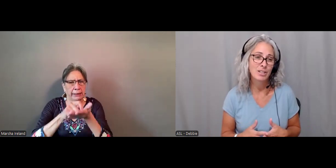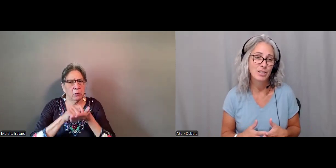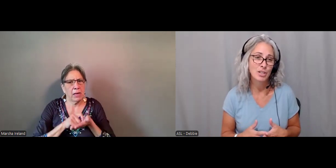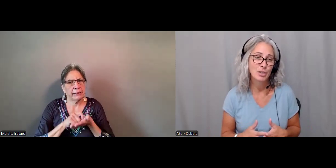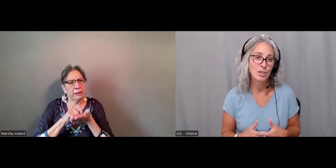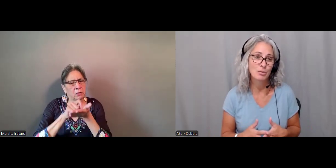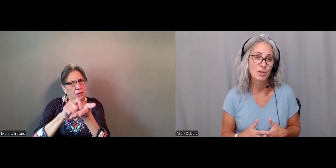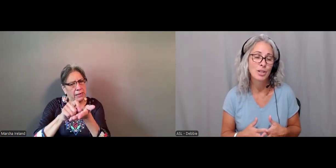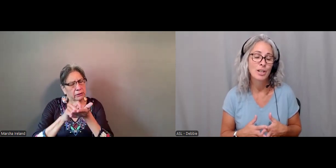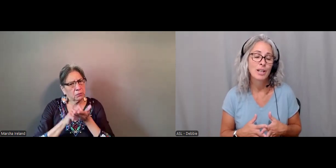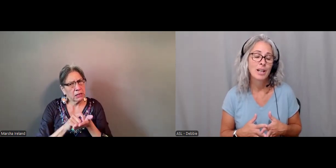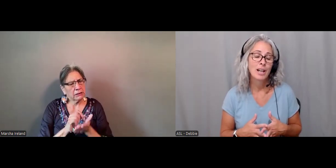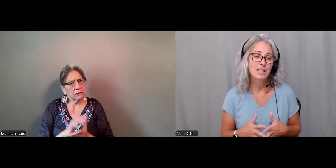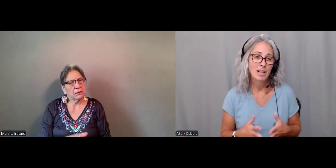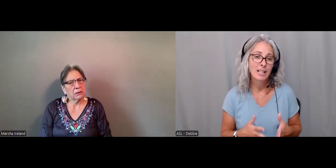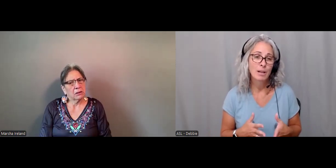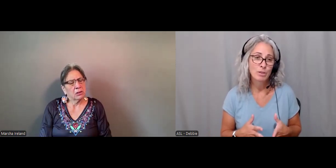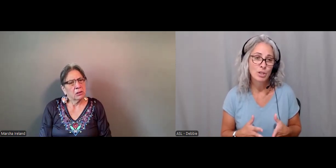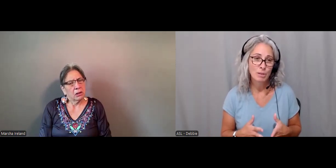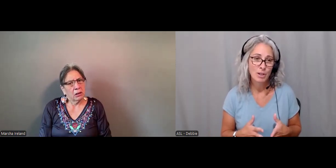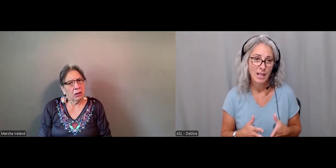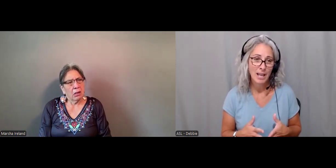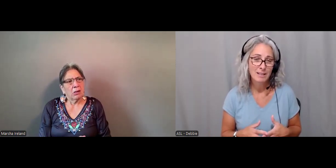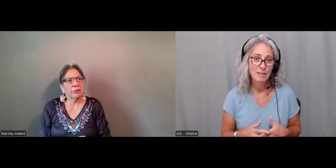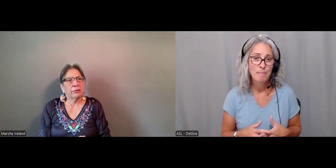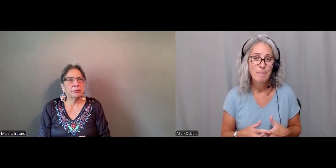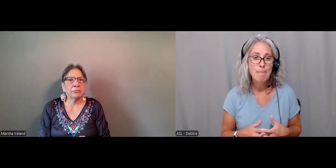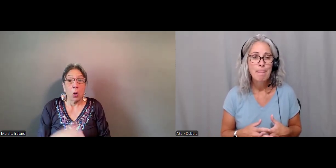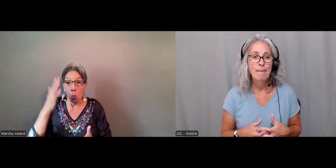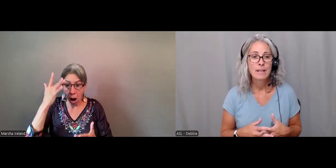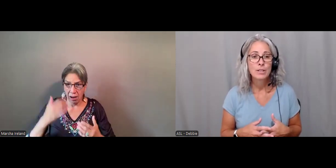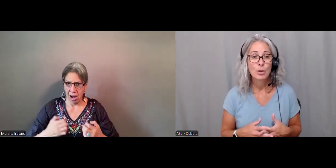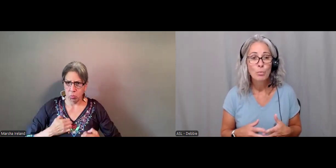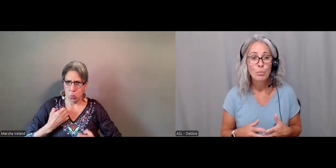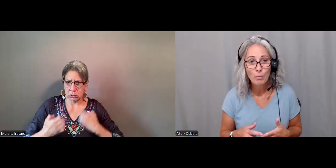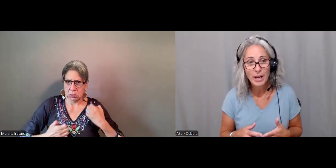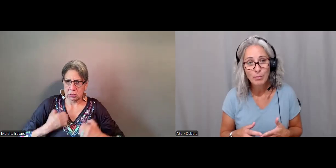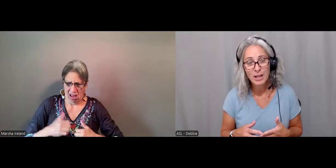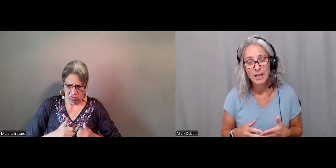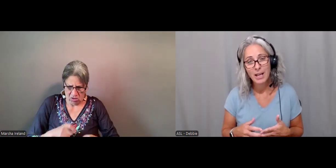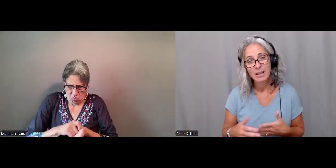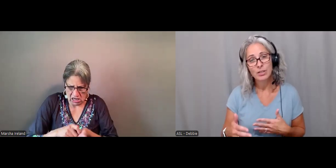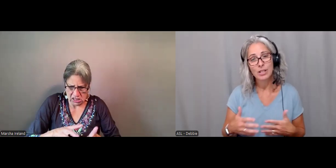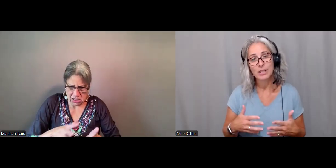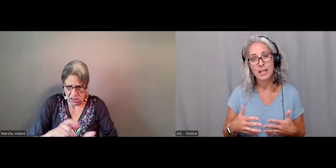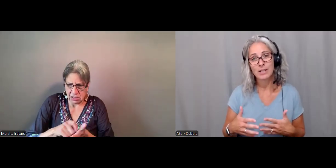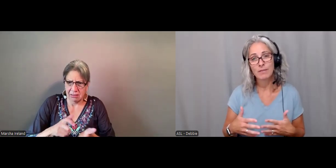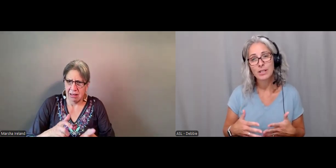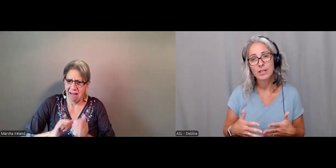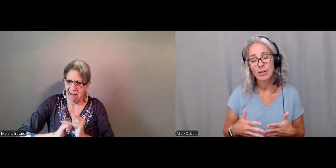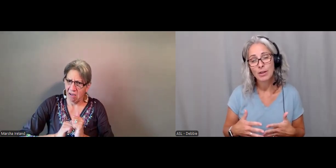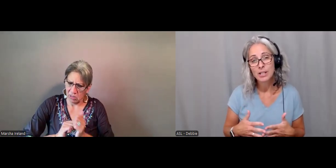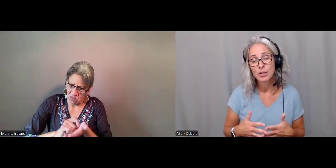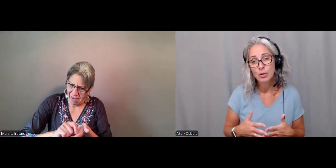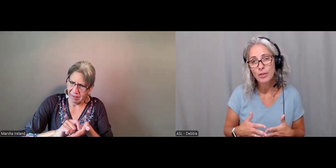needed to use a sign language to communicate. And written English is